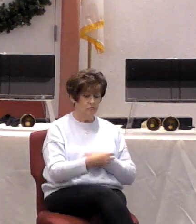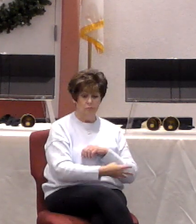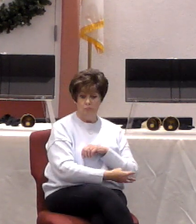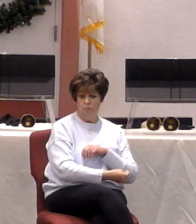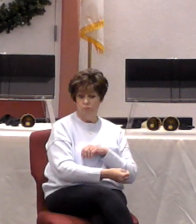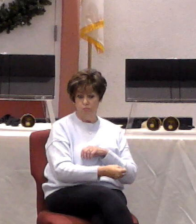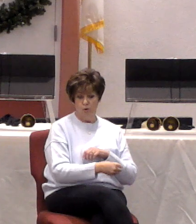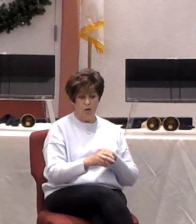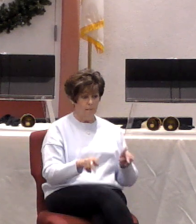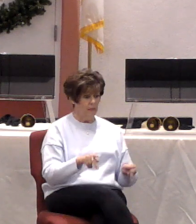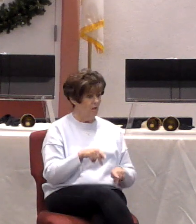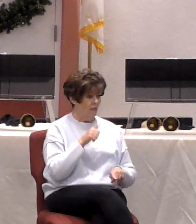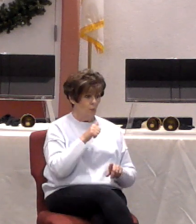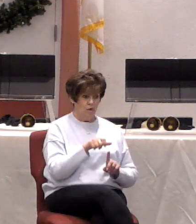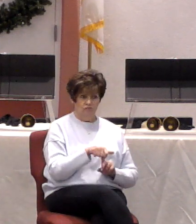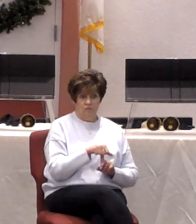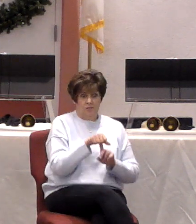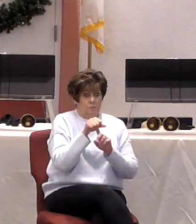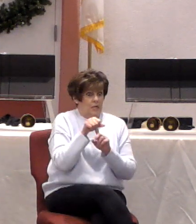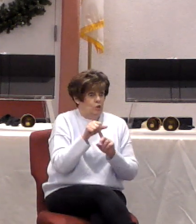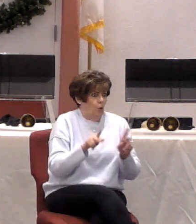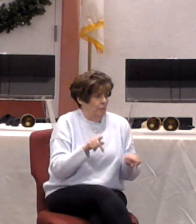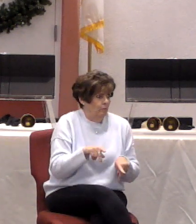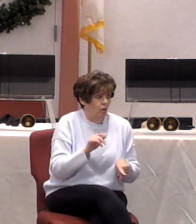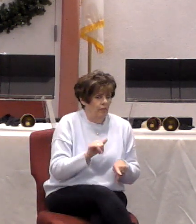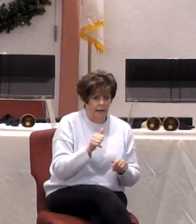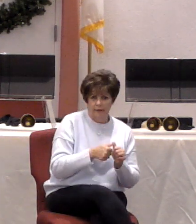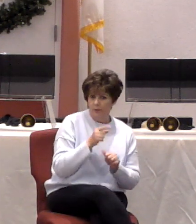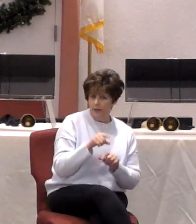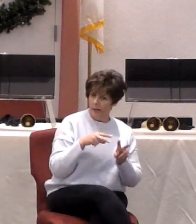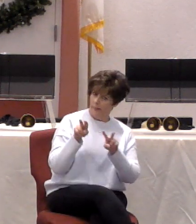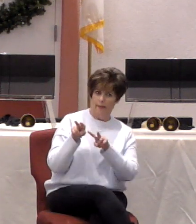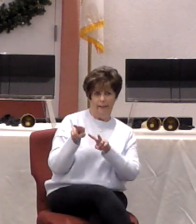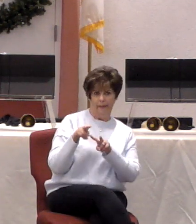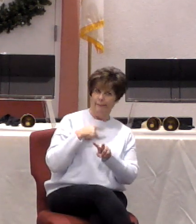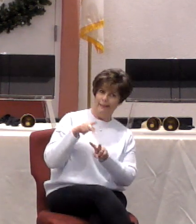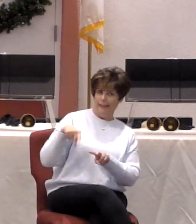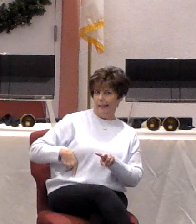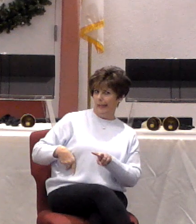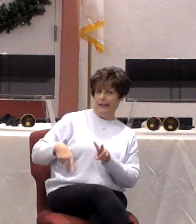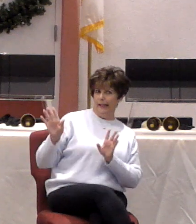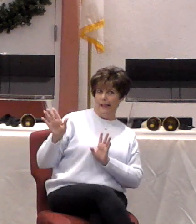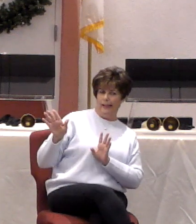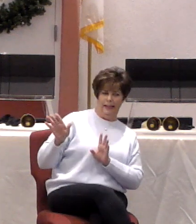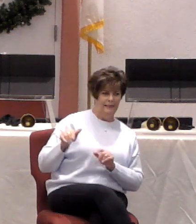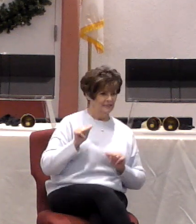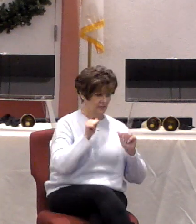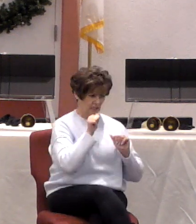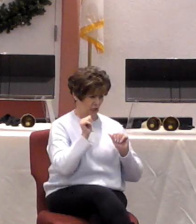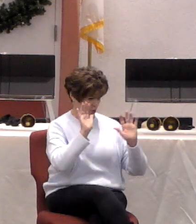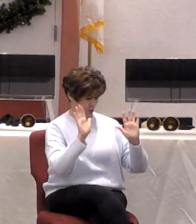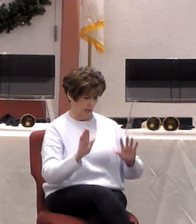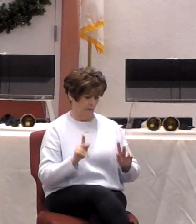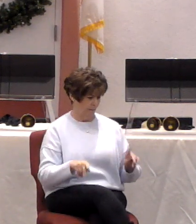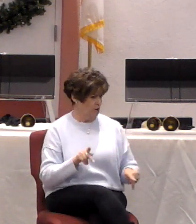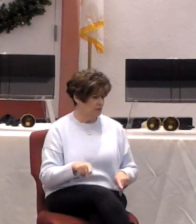anyone special. They weren't the people whom everyone flocked to for attention. It wasn't like they were great world leaders. It wasn't like they were the type of person that